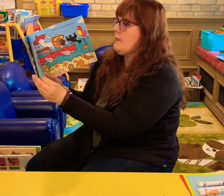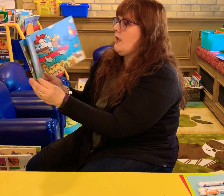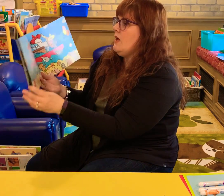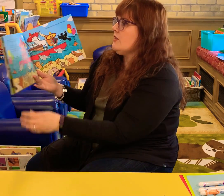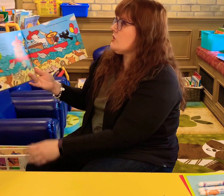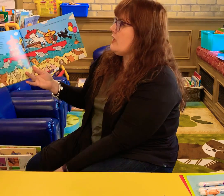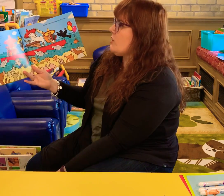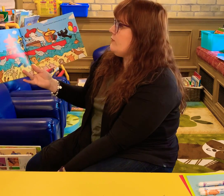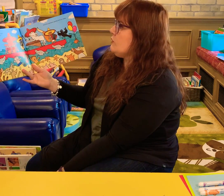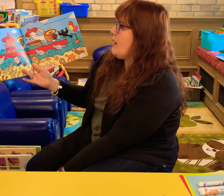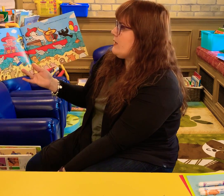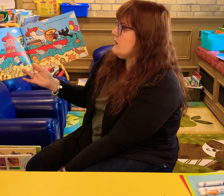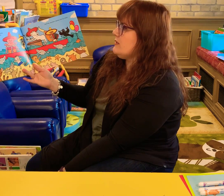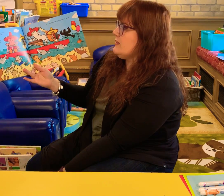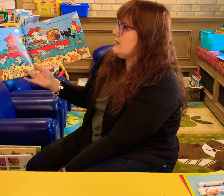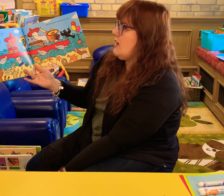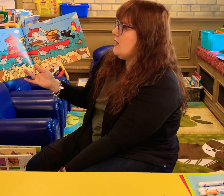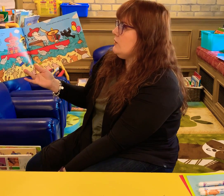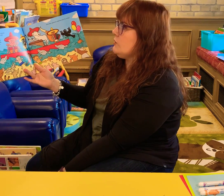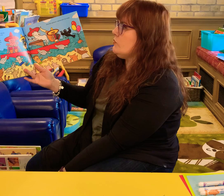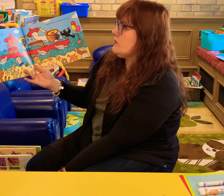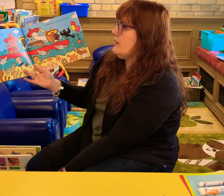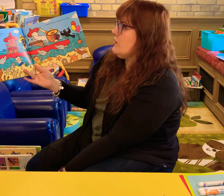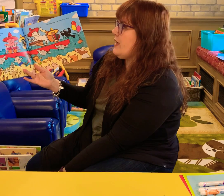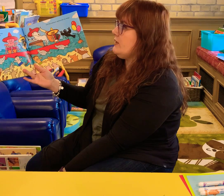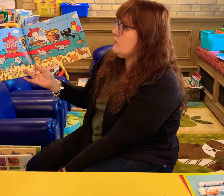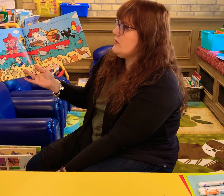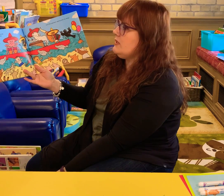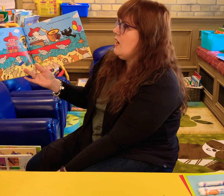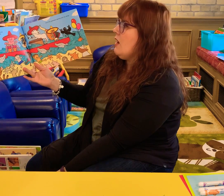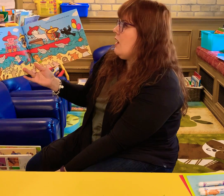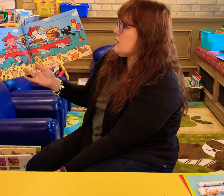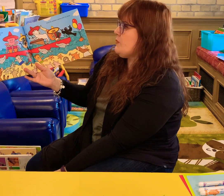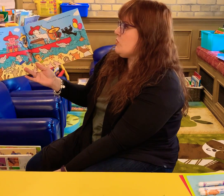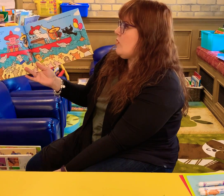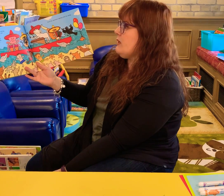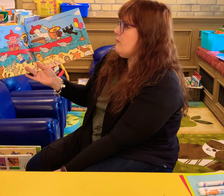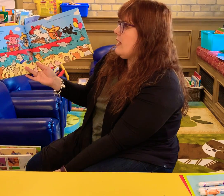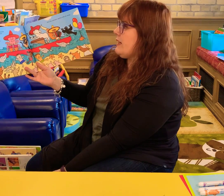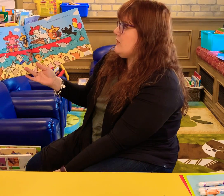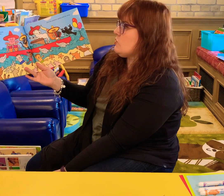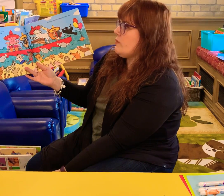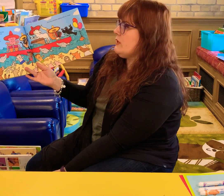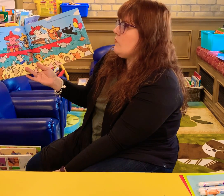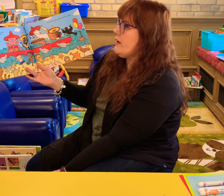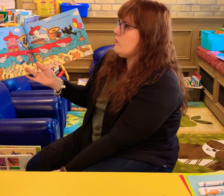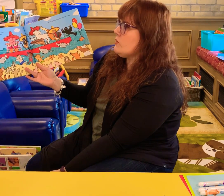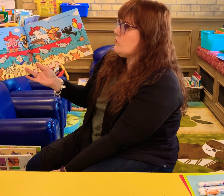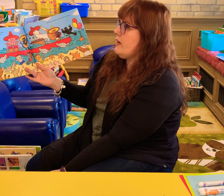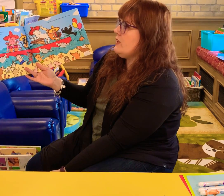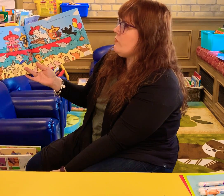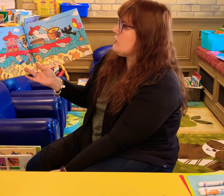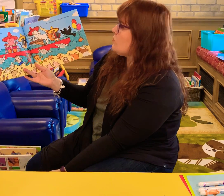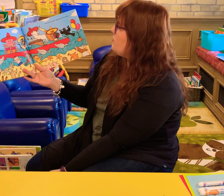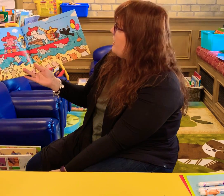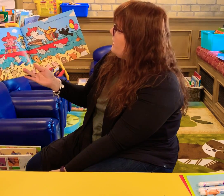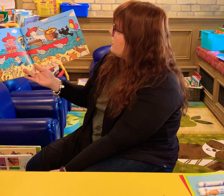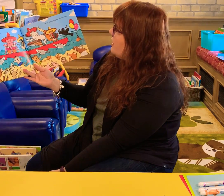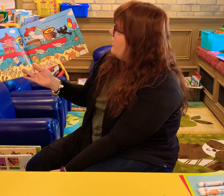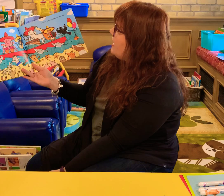The jackdaw flew back to the seaside. Look who's there, can you see? Octopus drumming, black cats drumming, white horse slaying, red squirrel playing, and